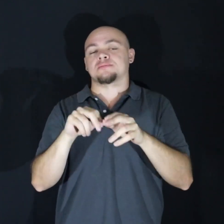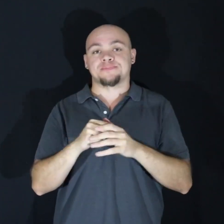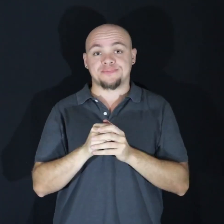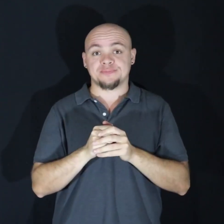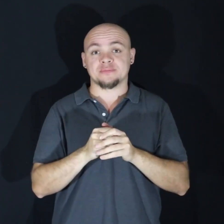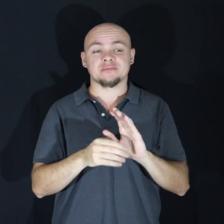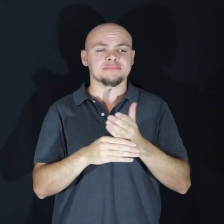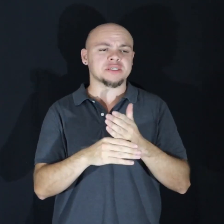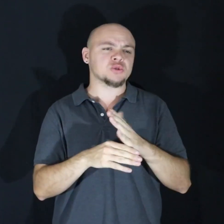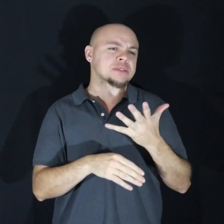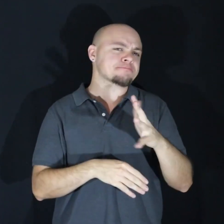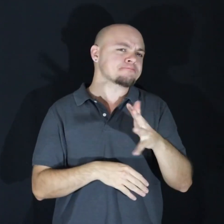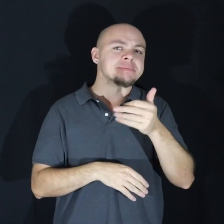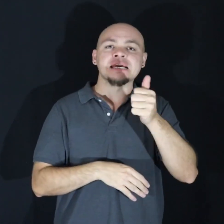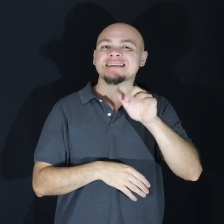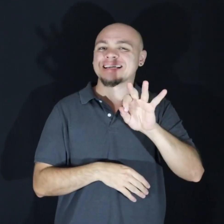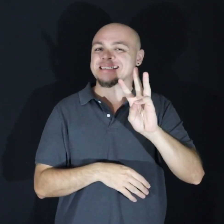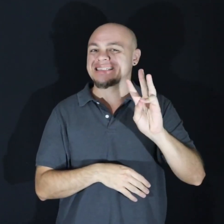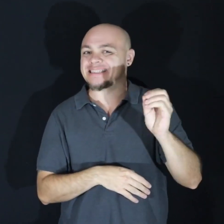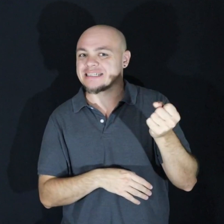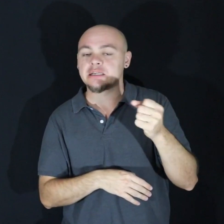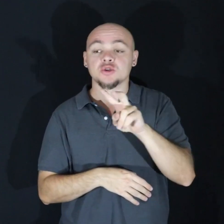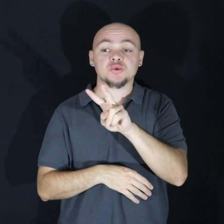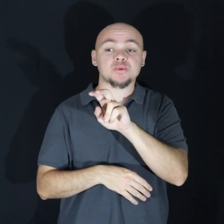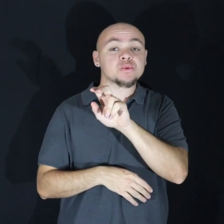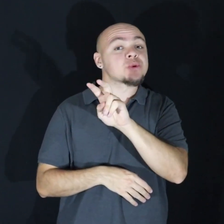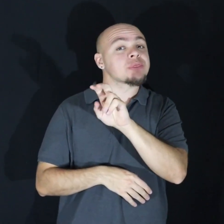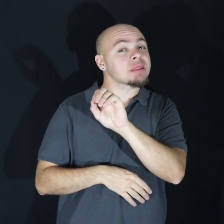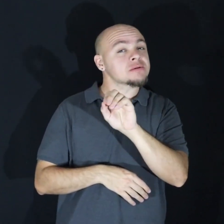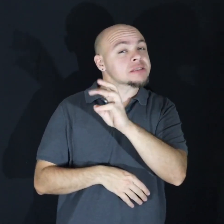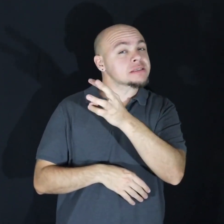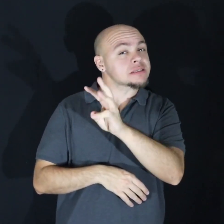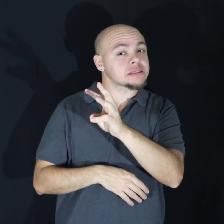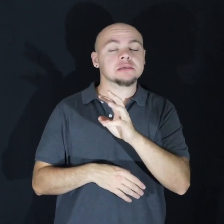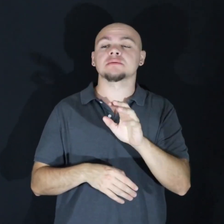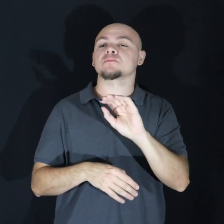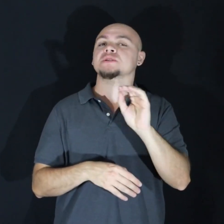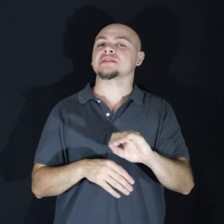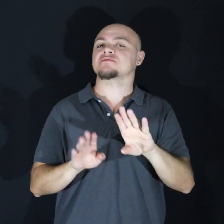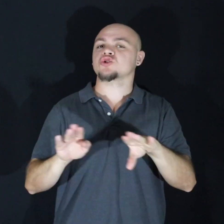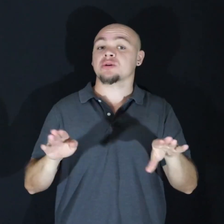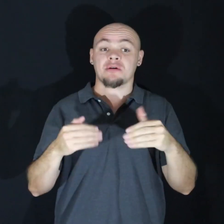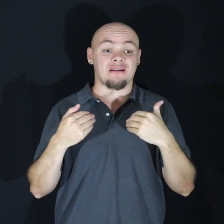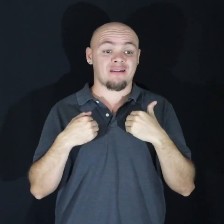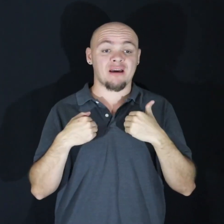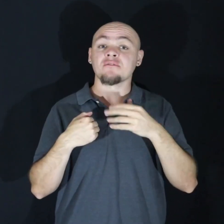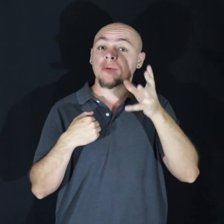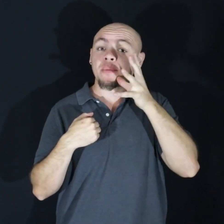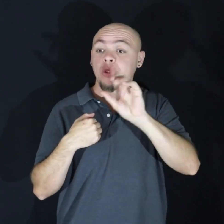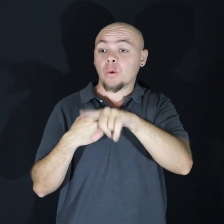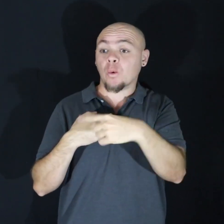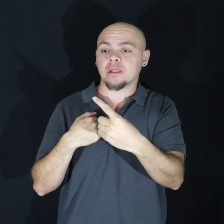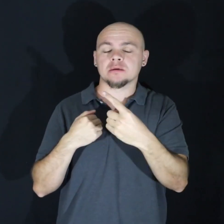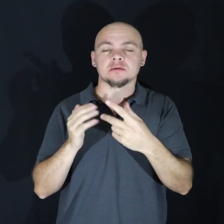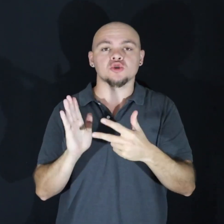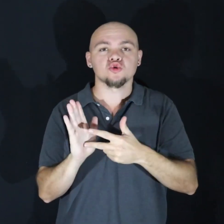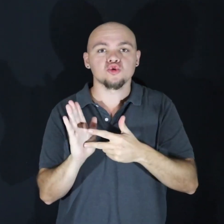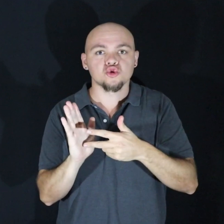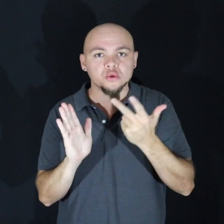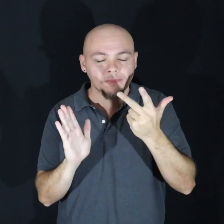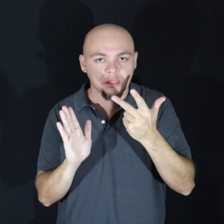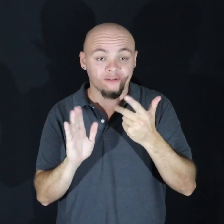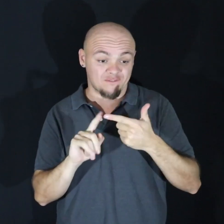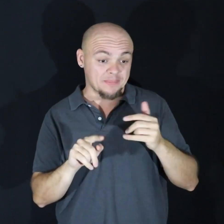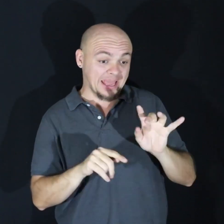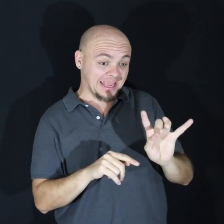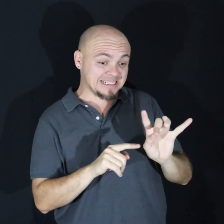Between 1960 and 2016, the percentage of children growing up with just mothers nearly tripled, from